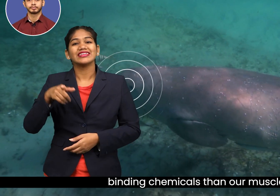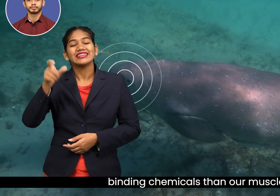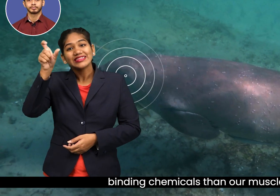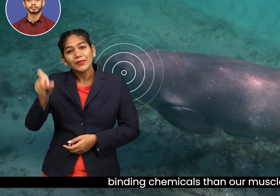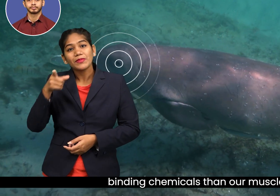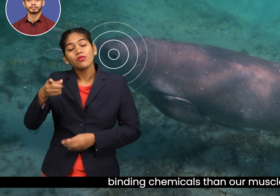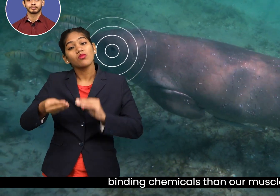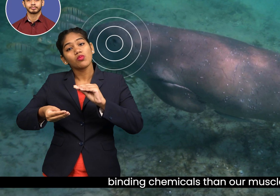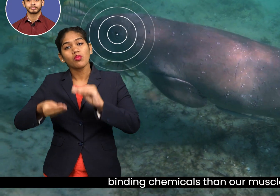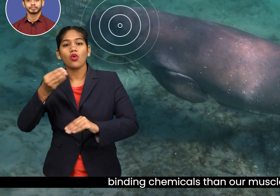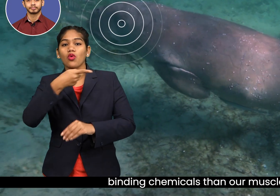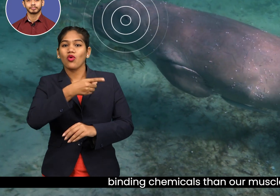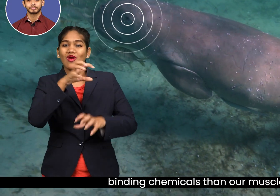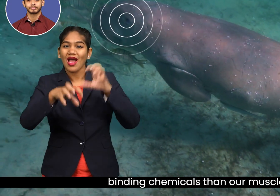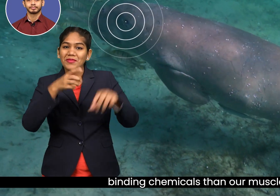muscles.